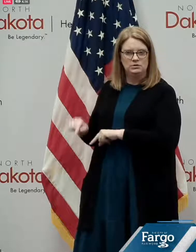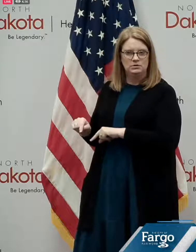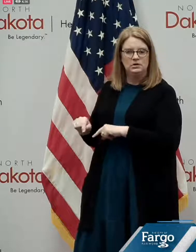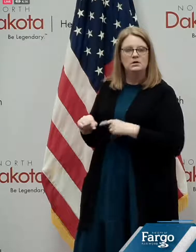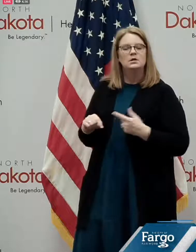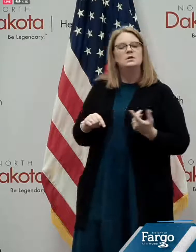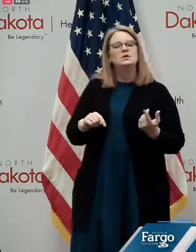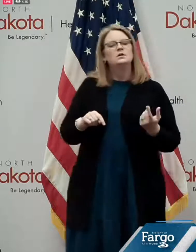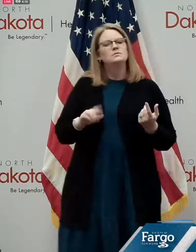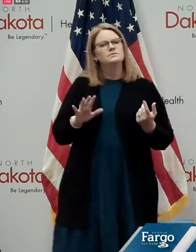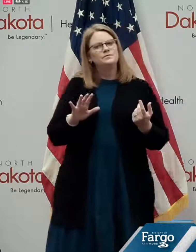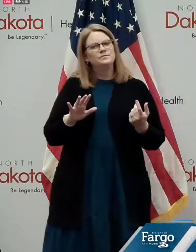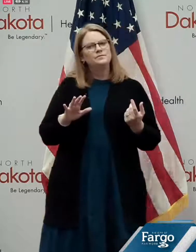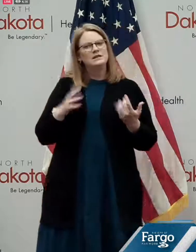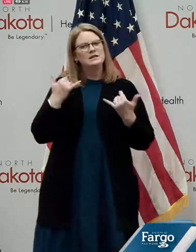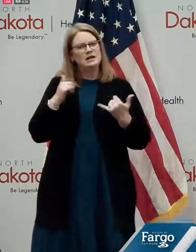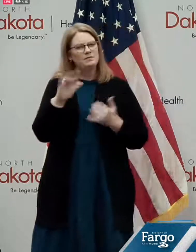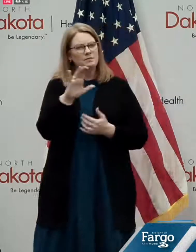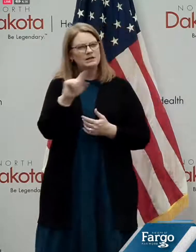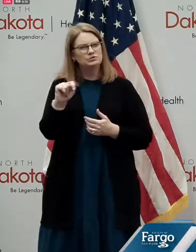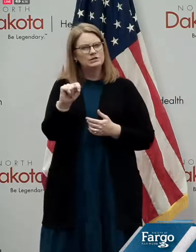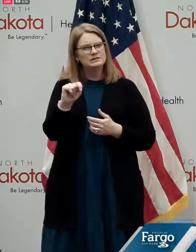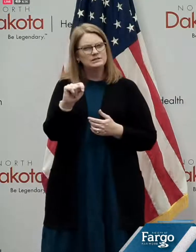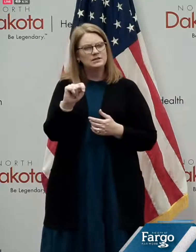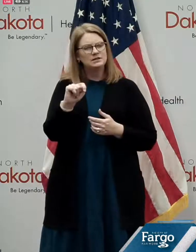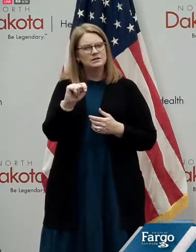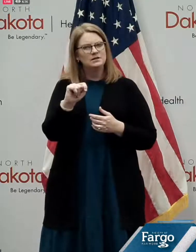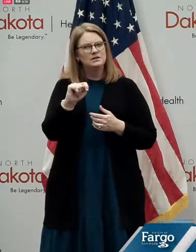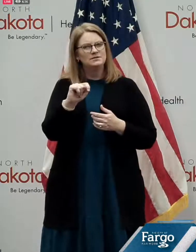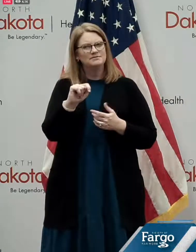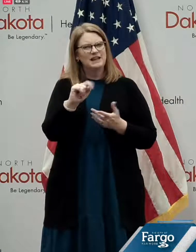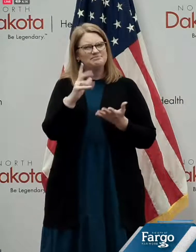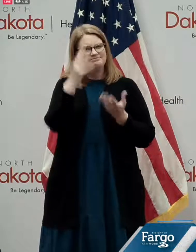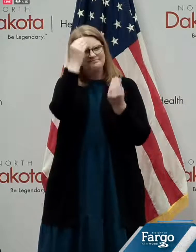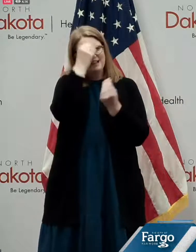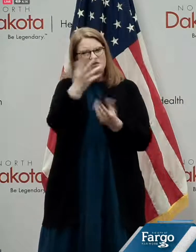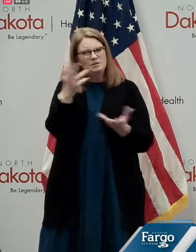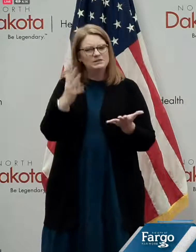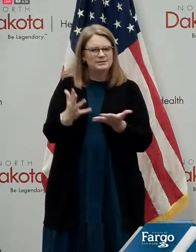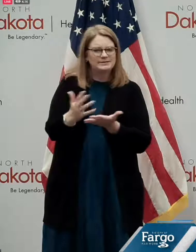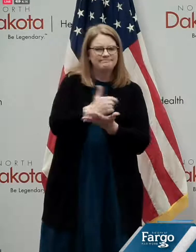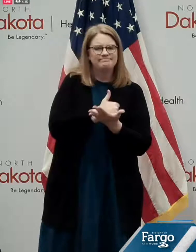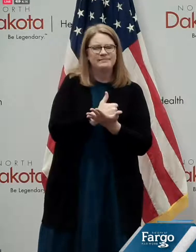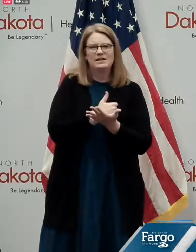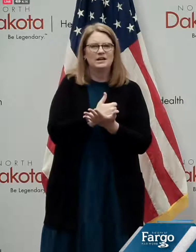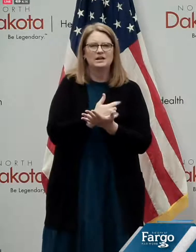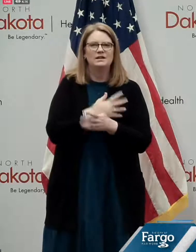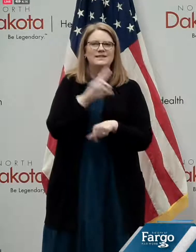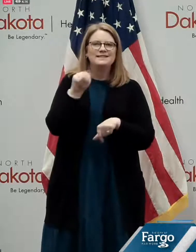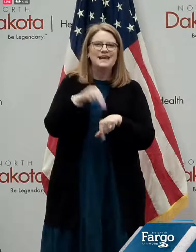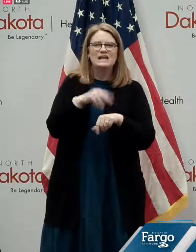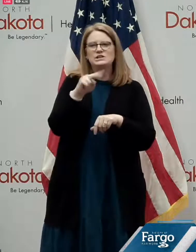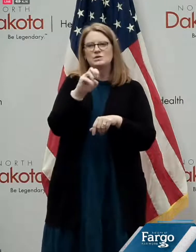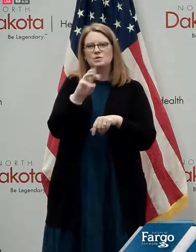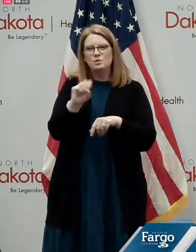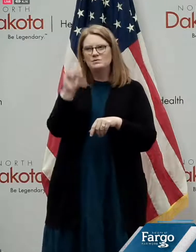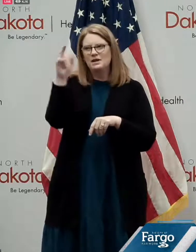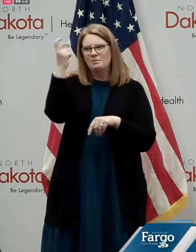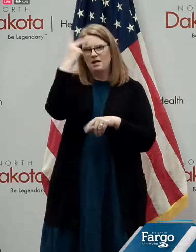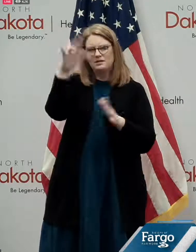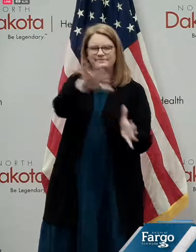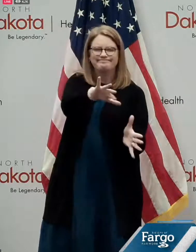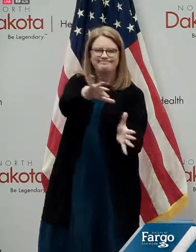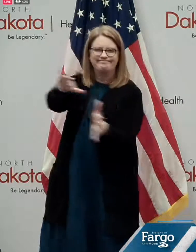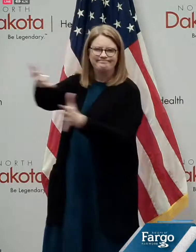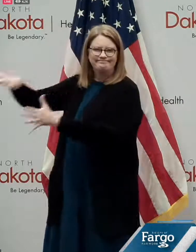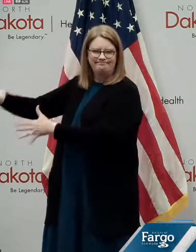number of things that from contact tracing that, again, I want to share, and we'll cut through all the national news and the politics and just talk about the facts